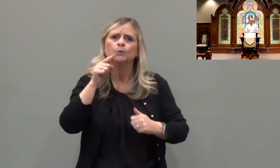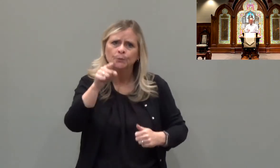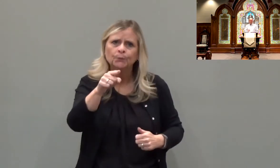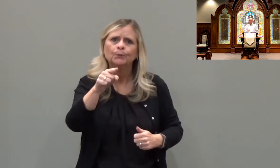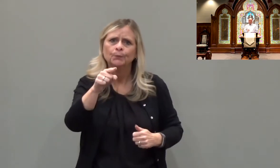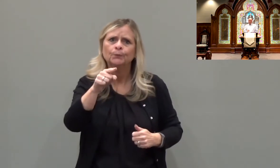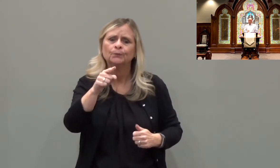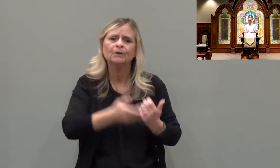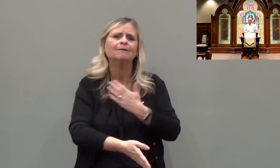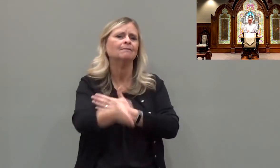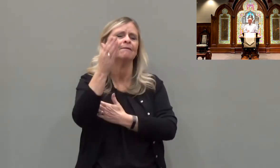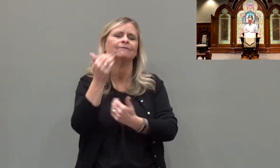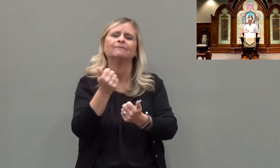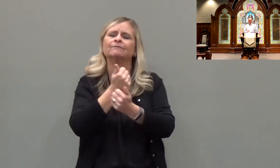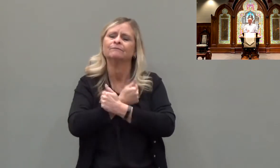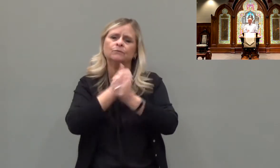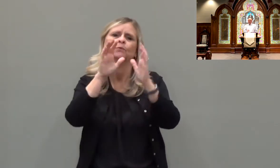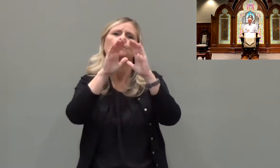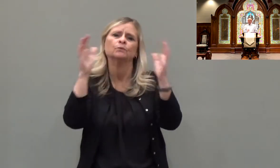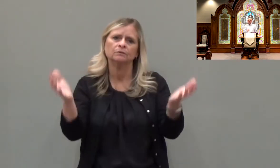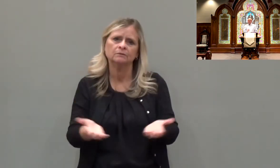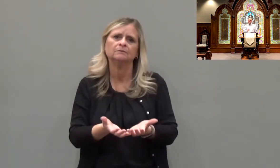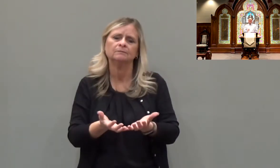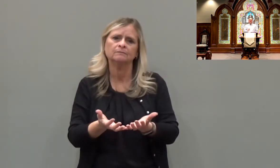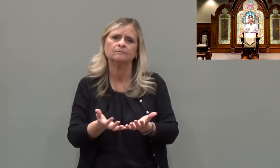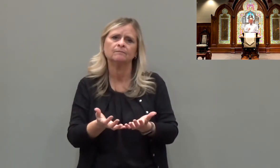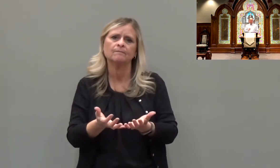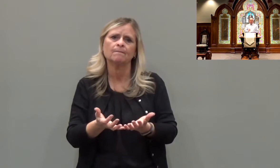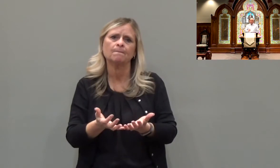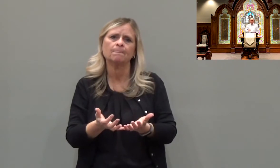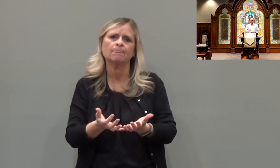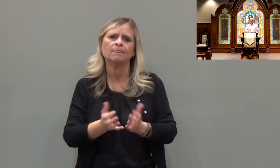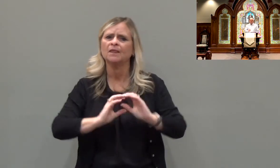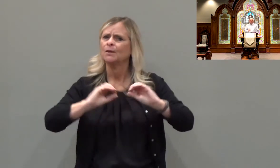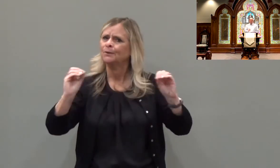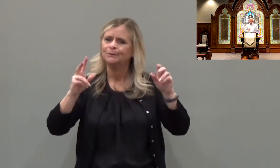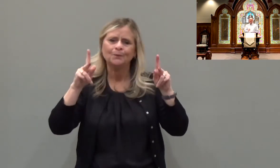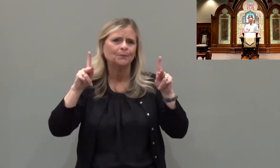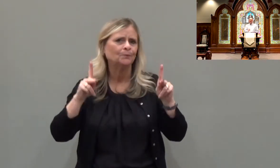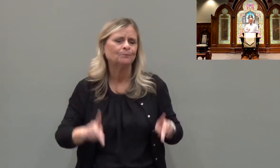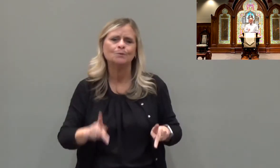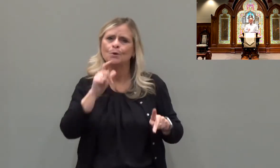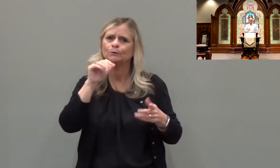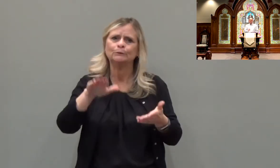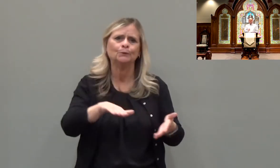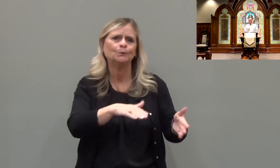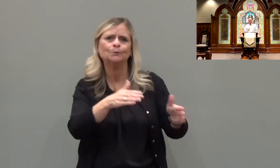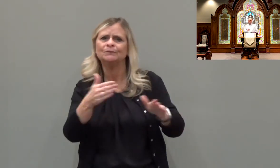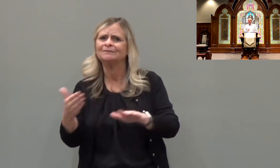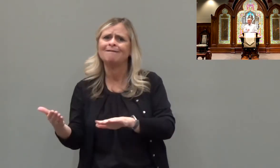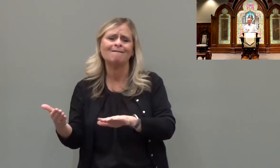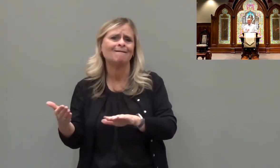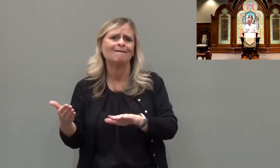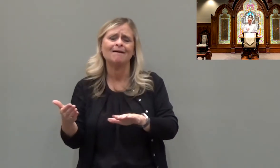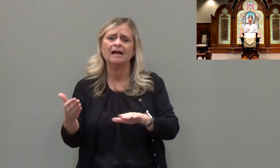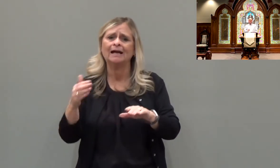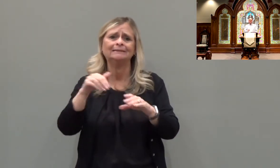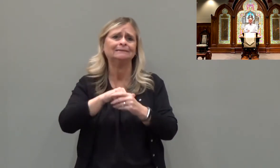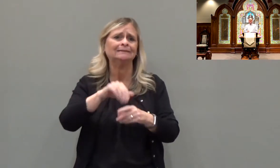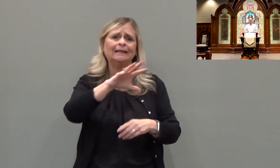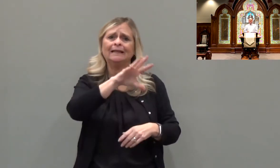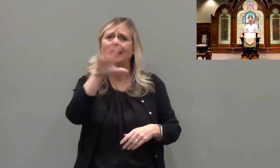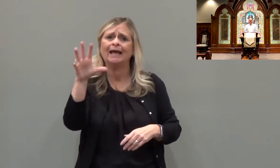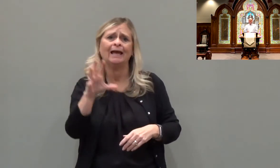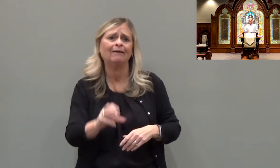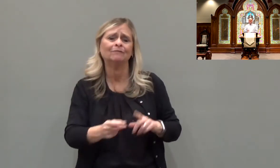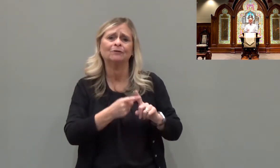God loves the world. And there is no person who dies in the brush of Africa of